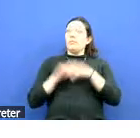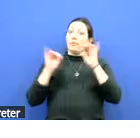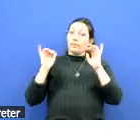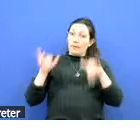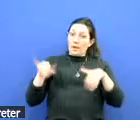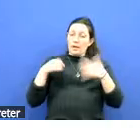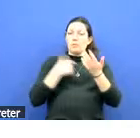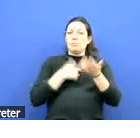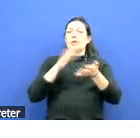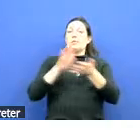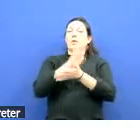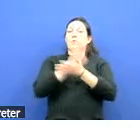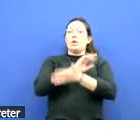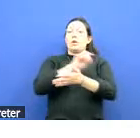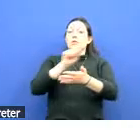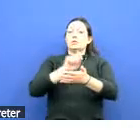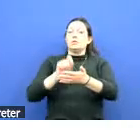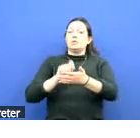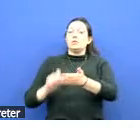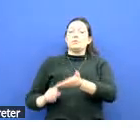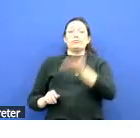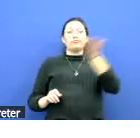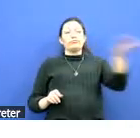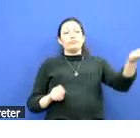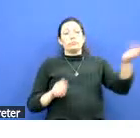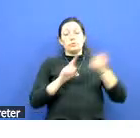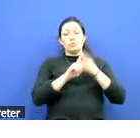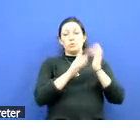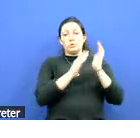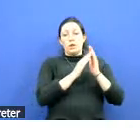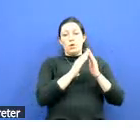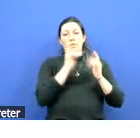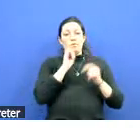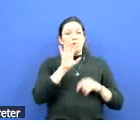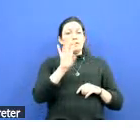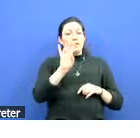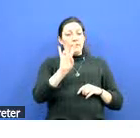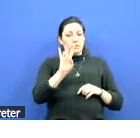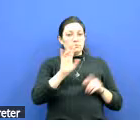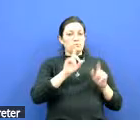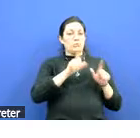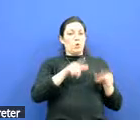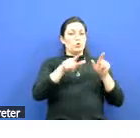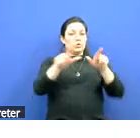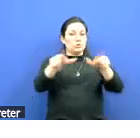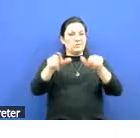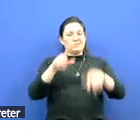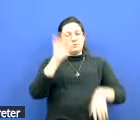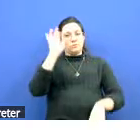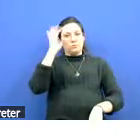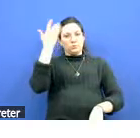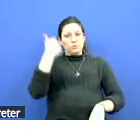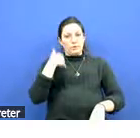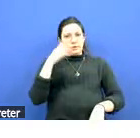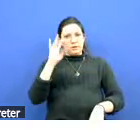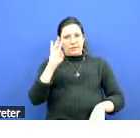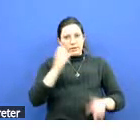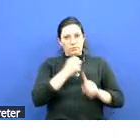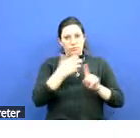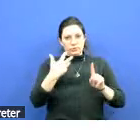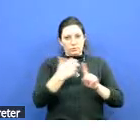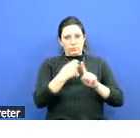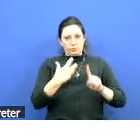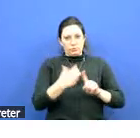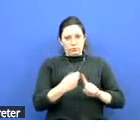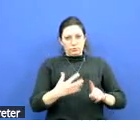easement documentation to the town for these 7 parcels. It's a little tedious when you get into it because there are 7 separate documents